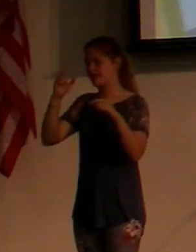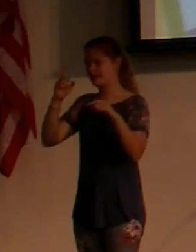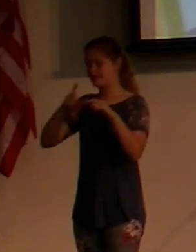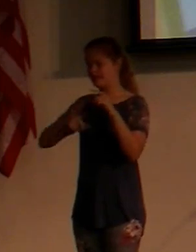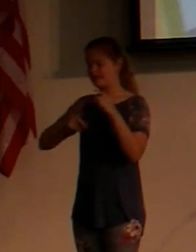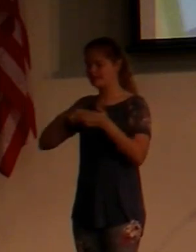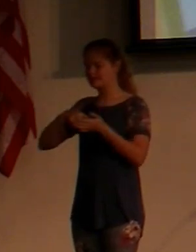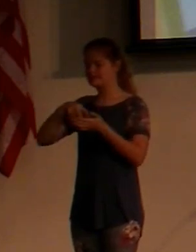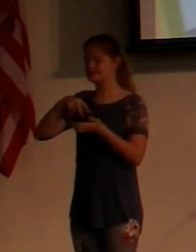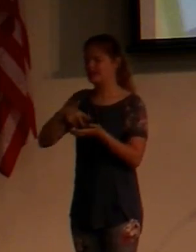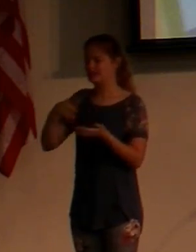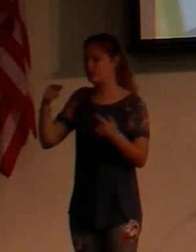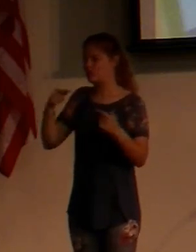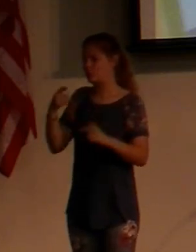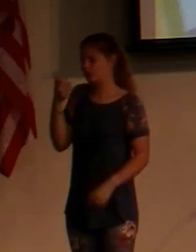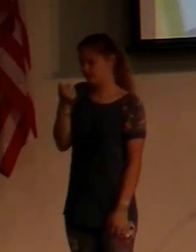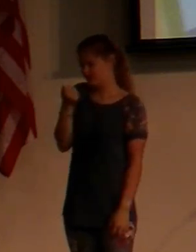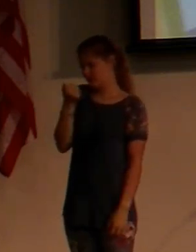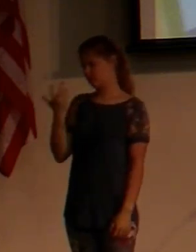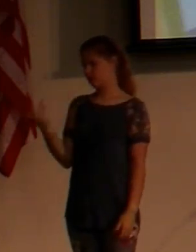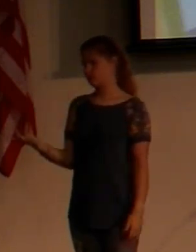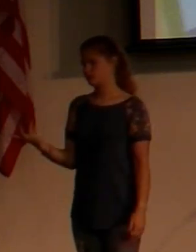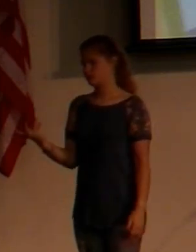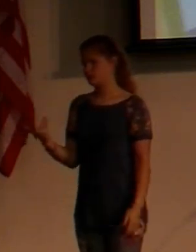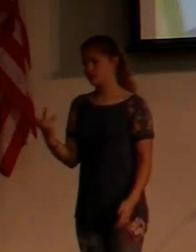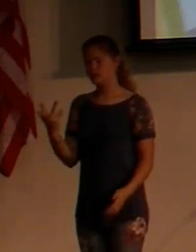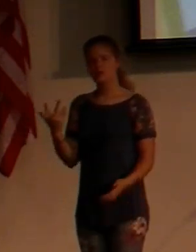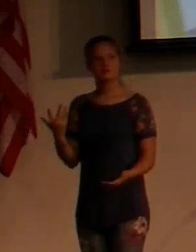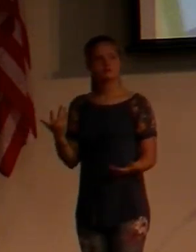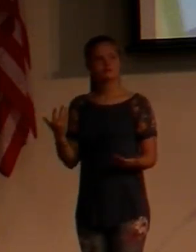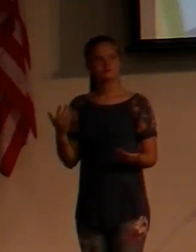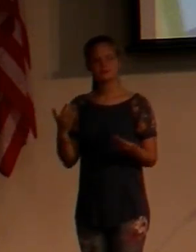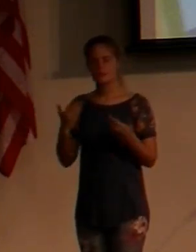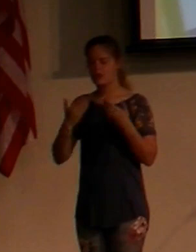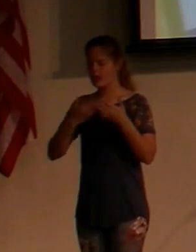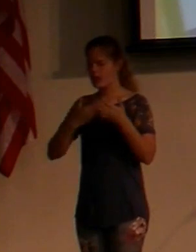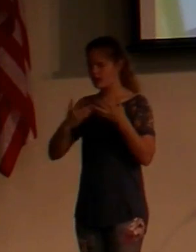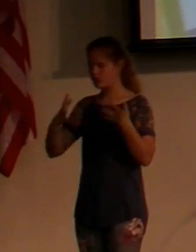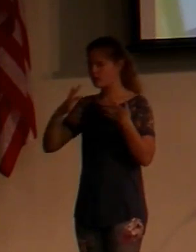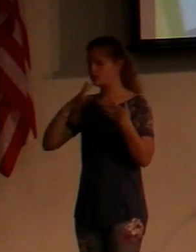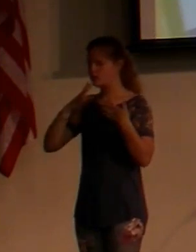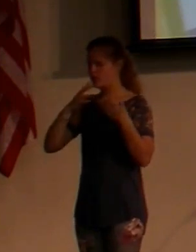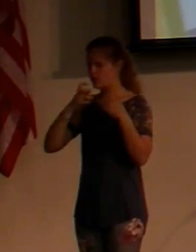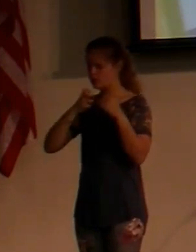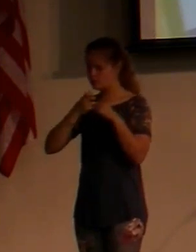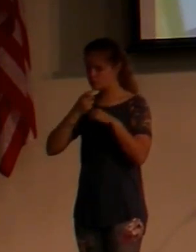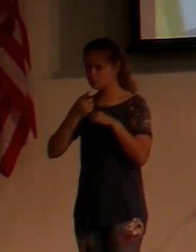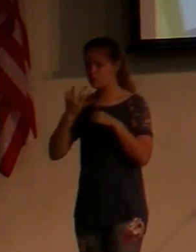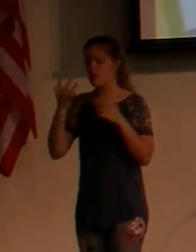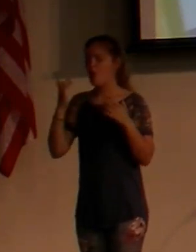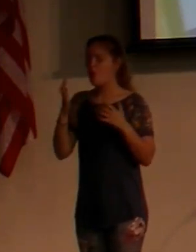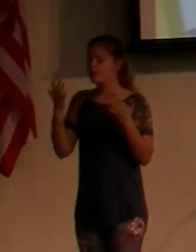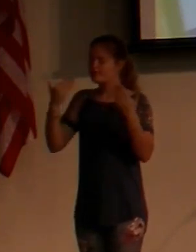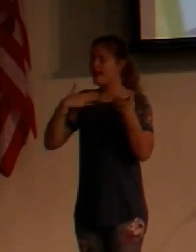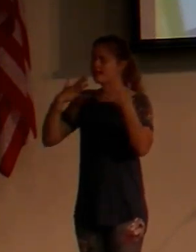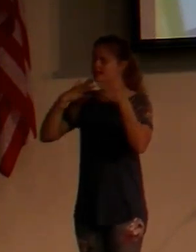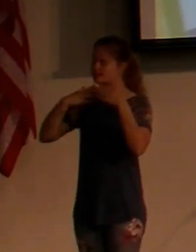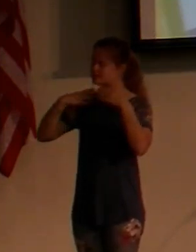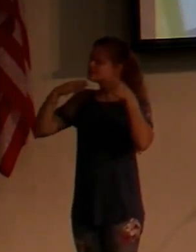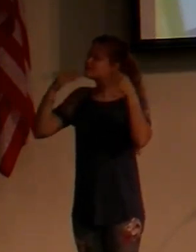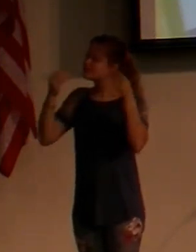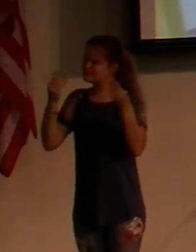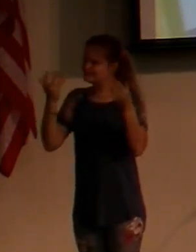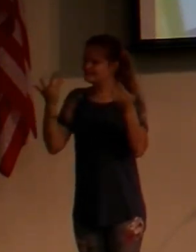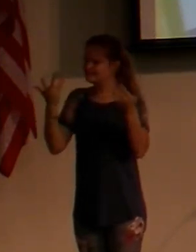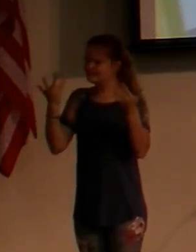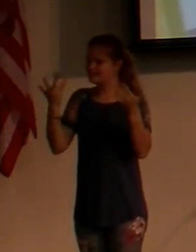himself. His legs have some issues. But anyway, through talking with him, and of course he always has this smile. Even when he comes